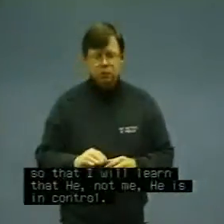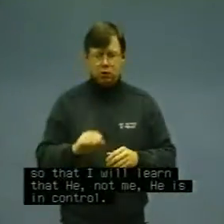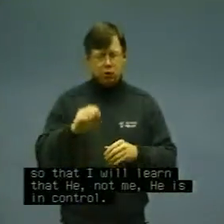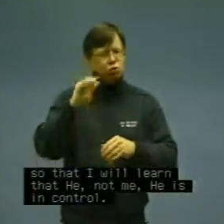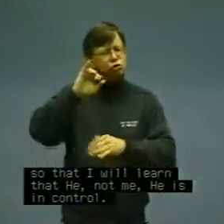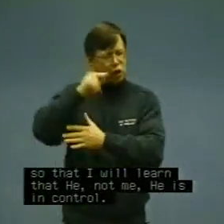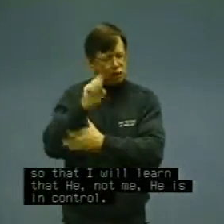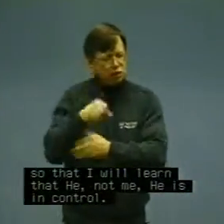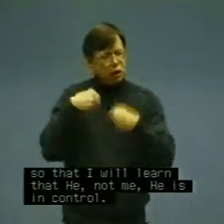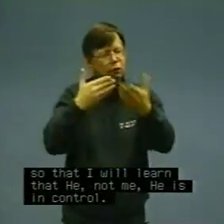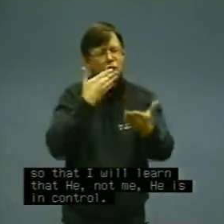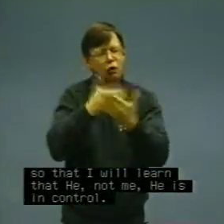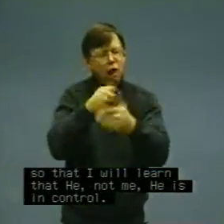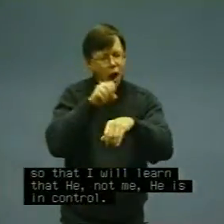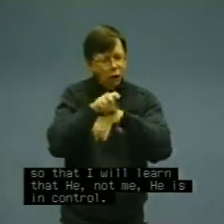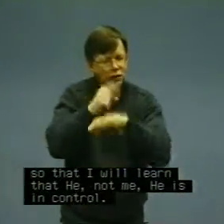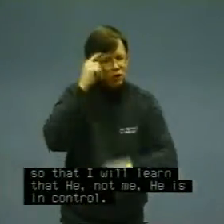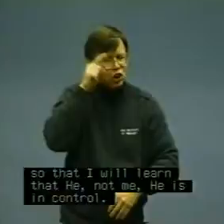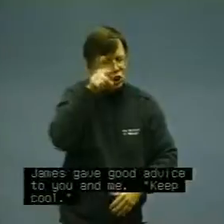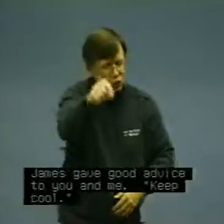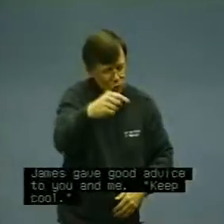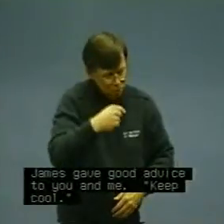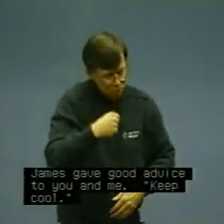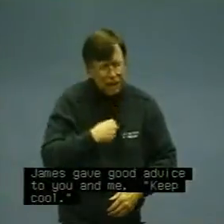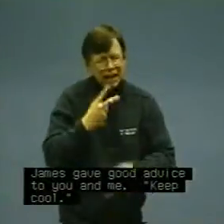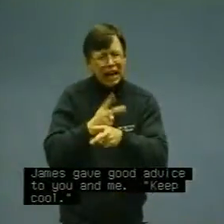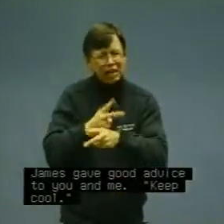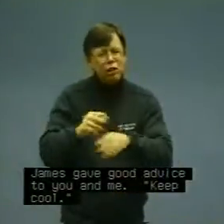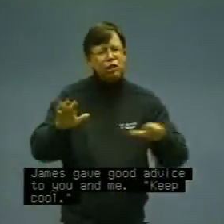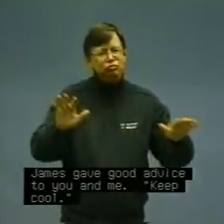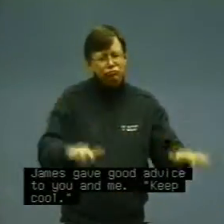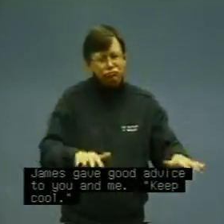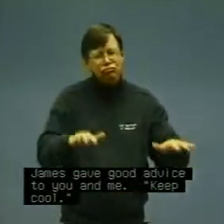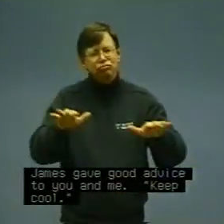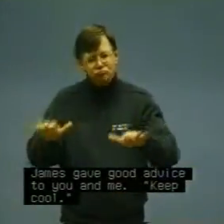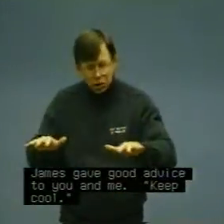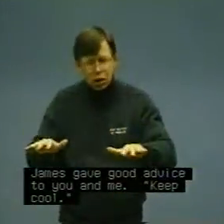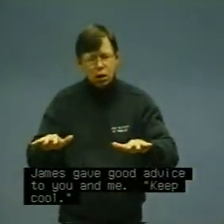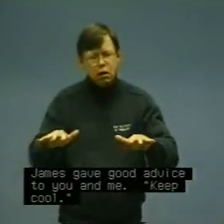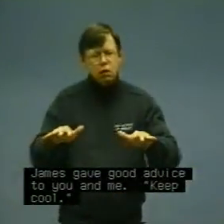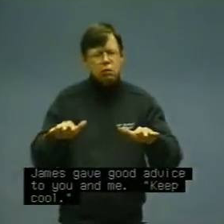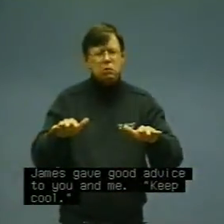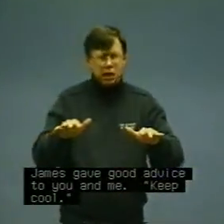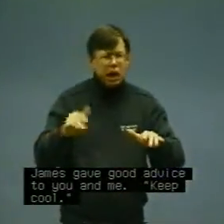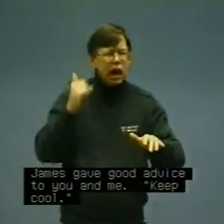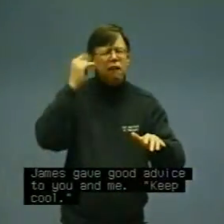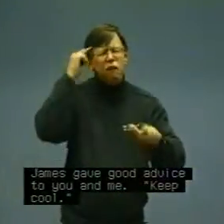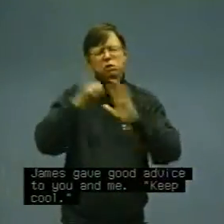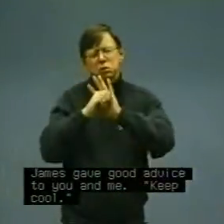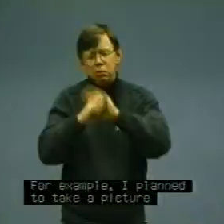So that I will learn that He, not me, He is in control. James gave good advice to you and me.